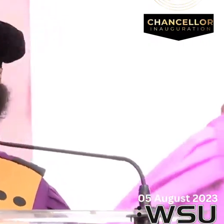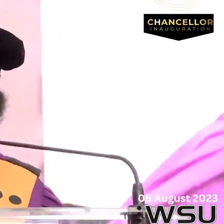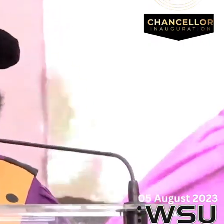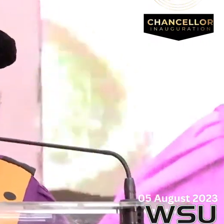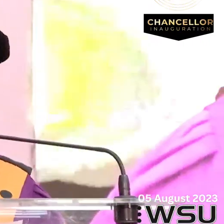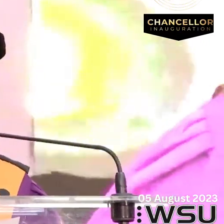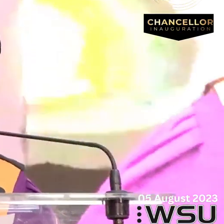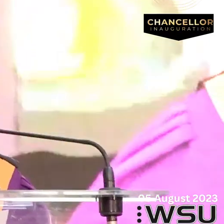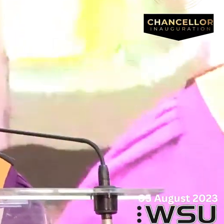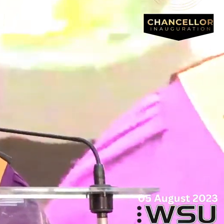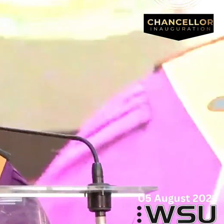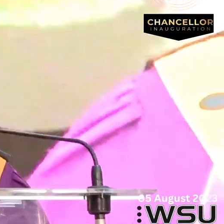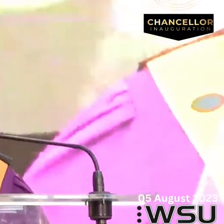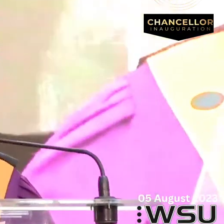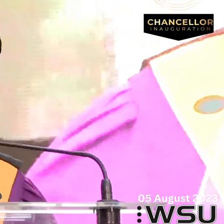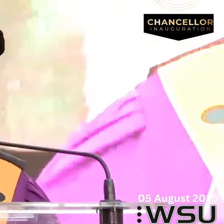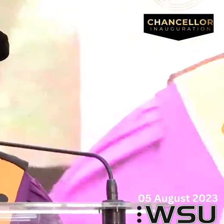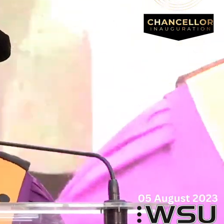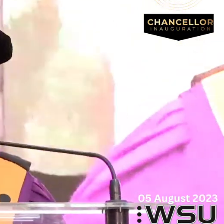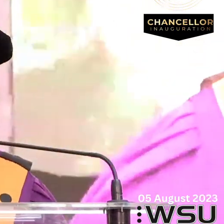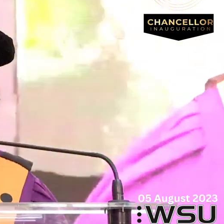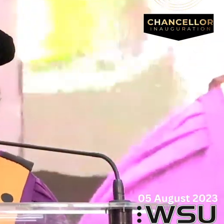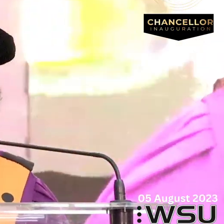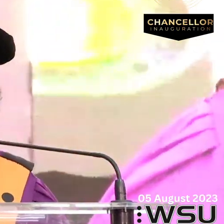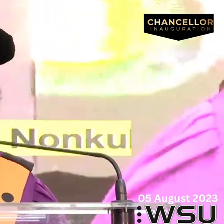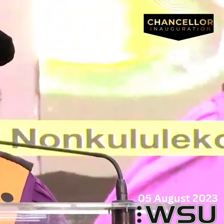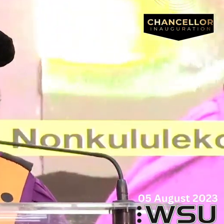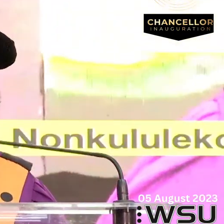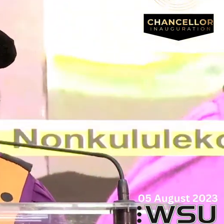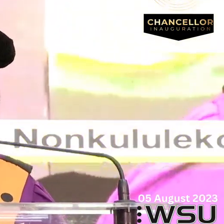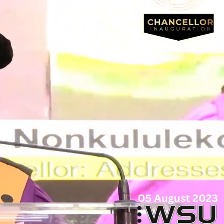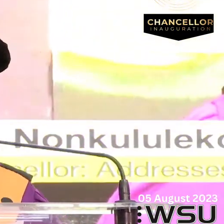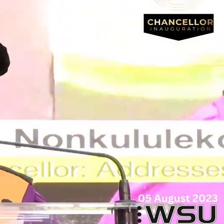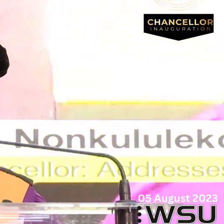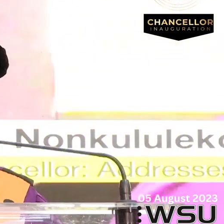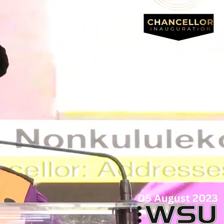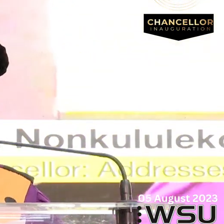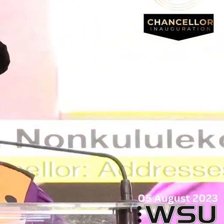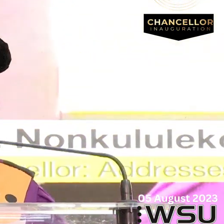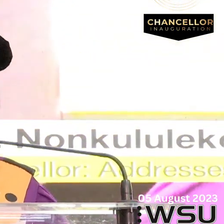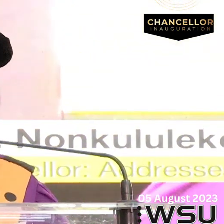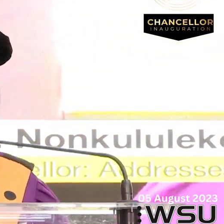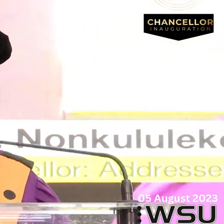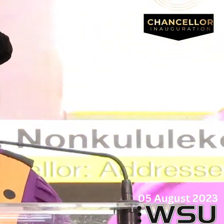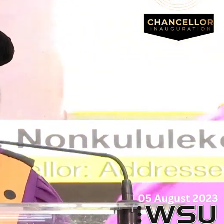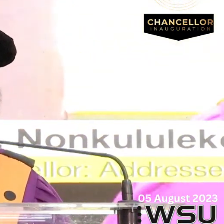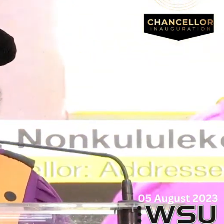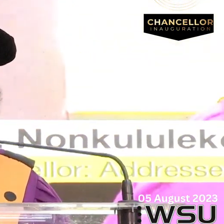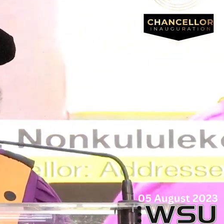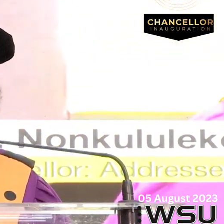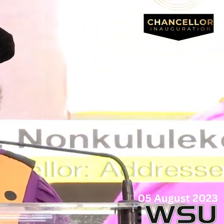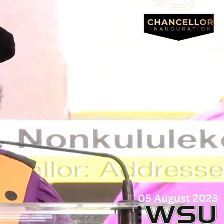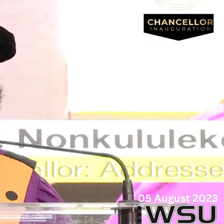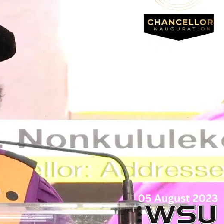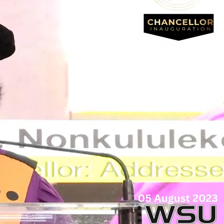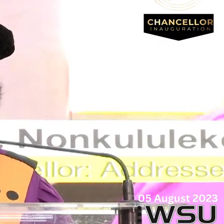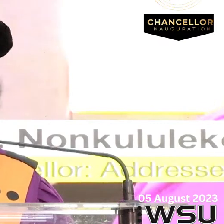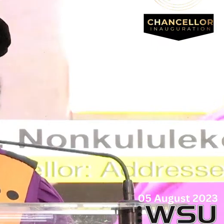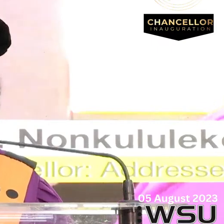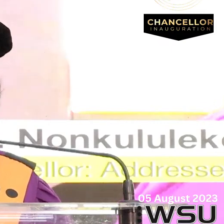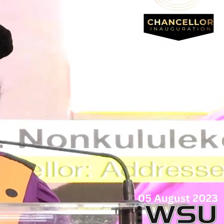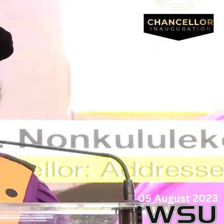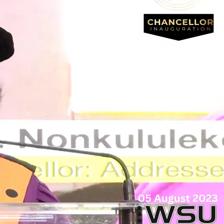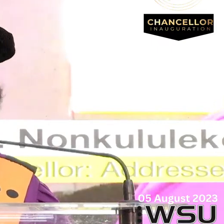Chairperson of Council, Advocate Tembeka Ngukaindobi, and all Council members